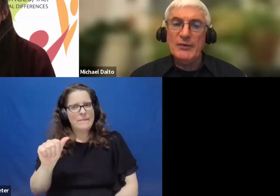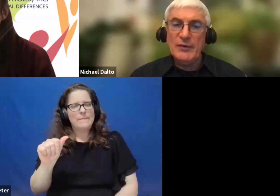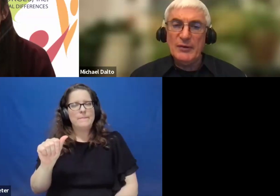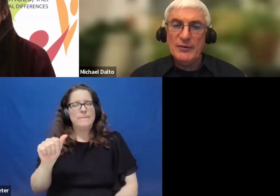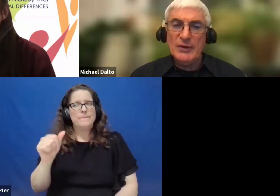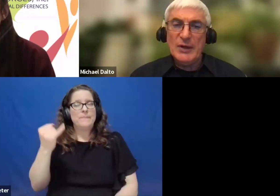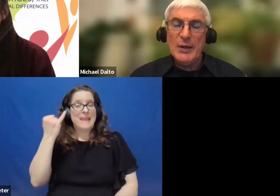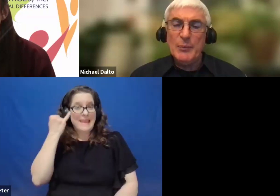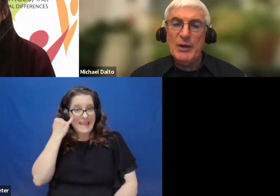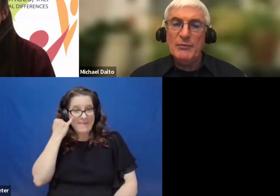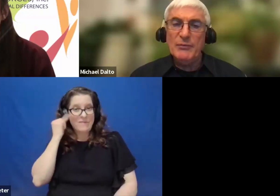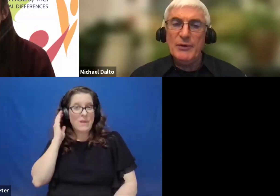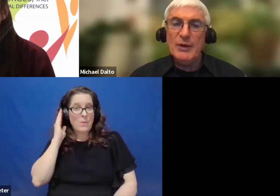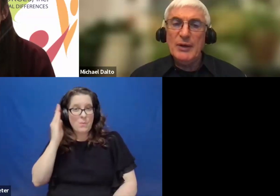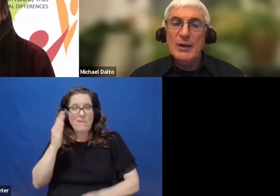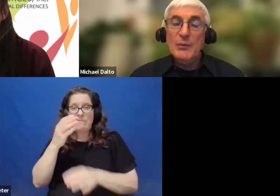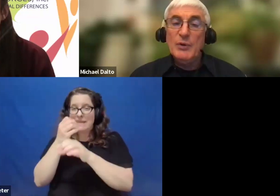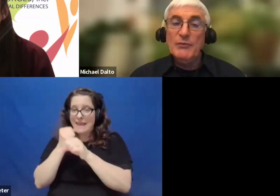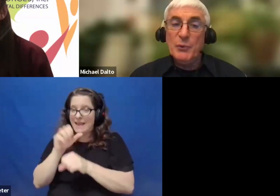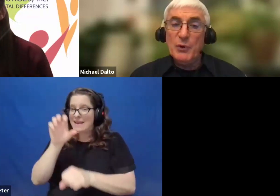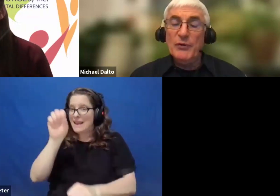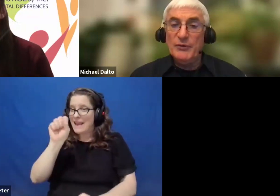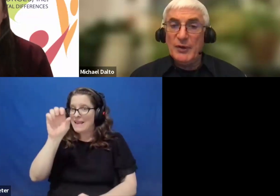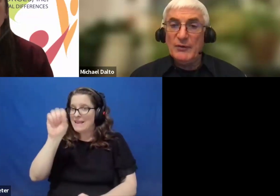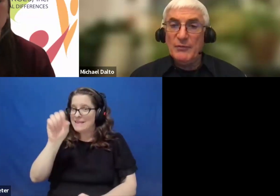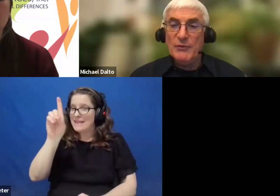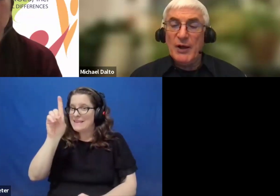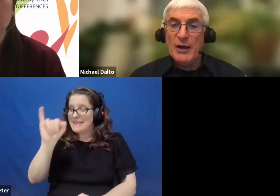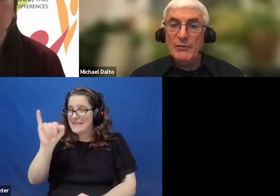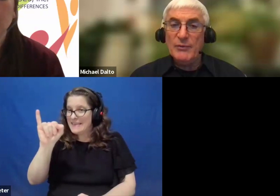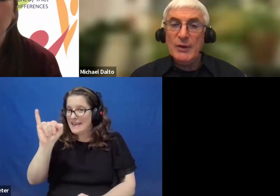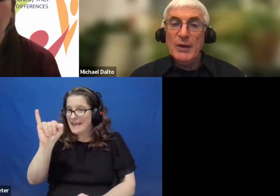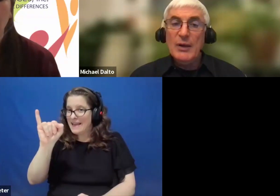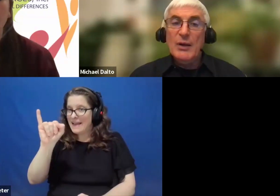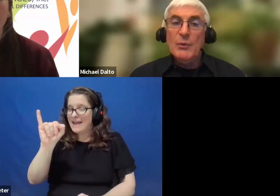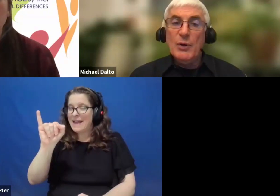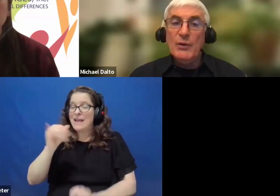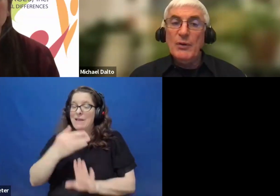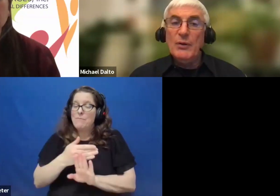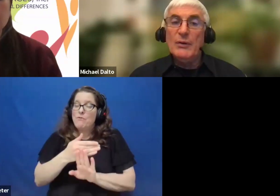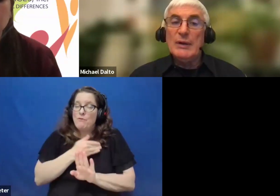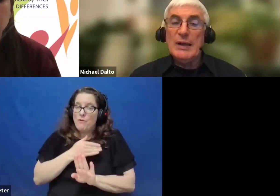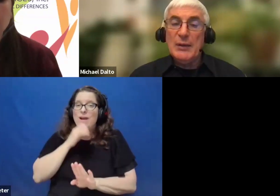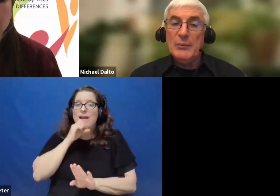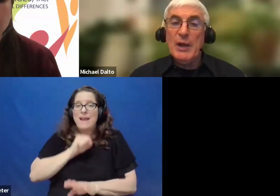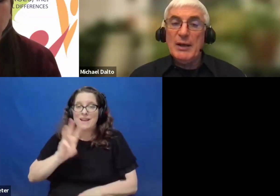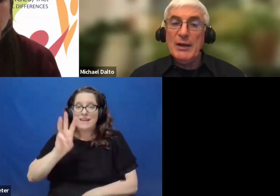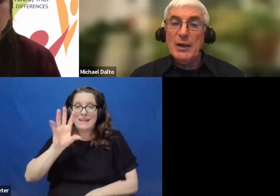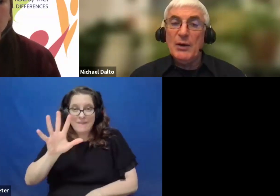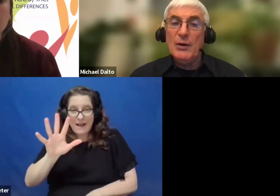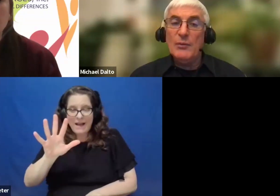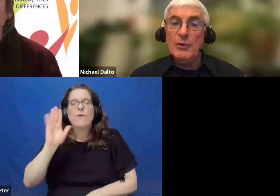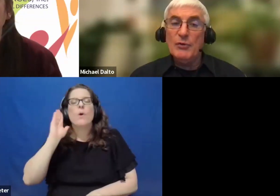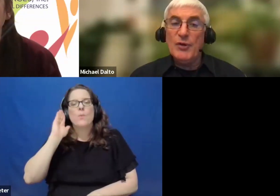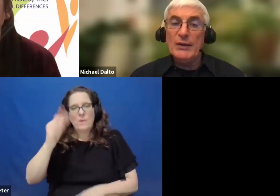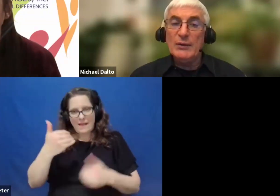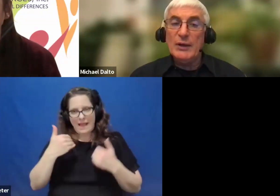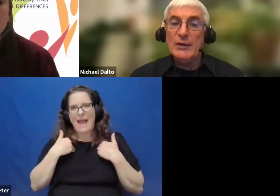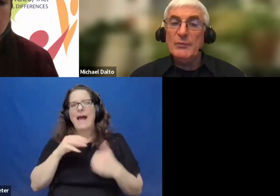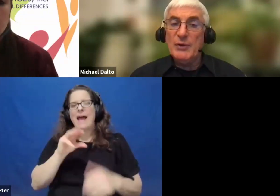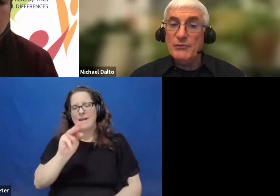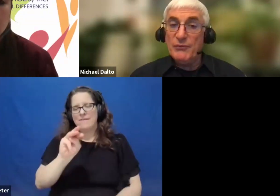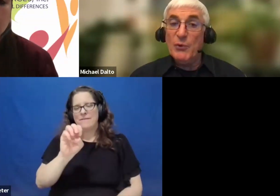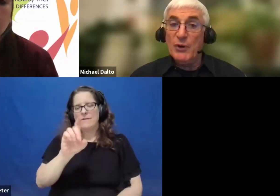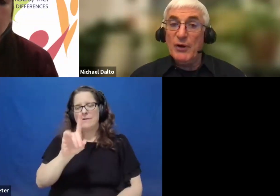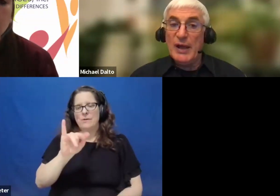of SSDI benefit before they're 65 will get Medicare most